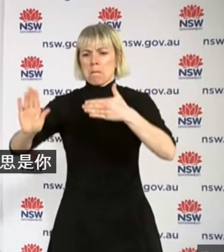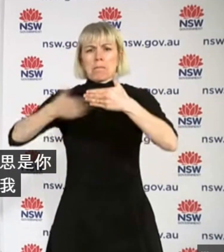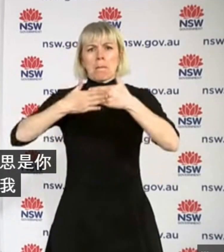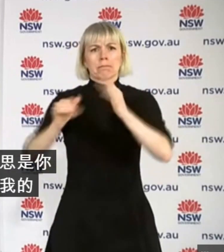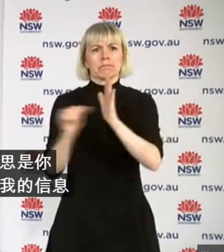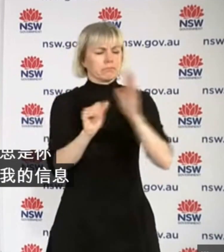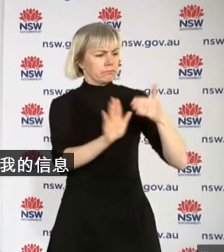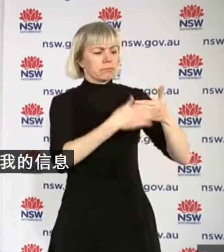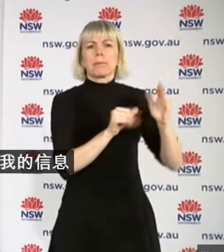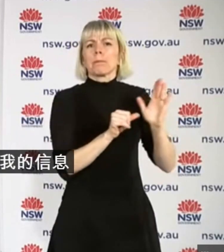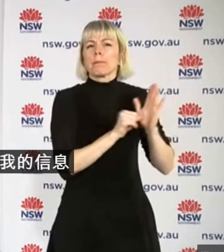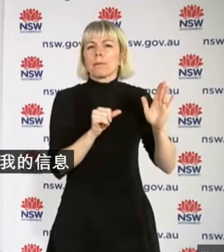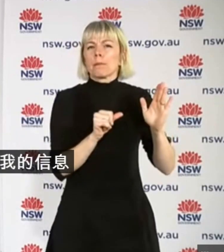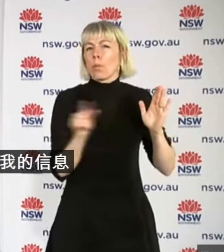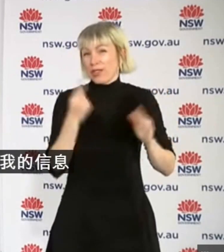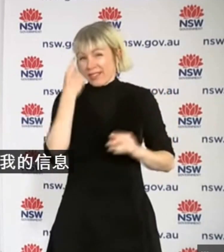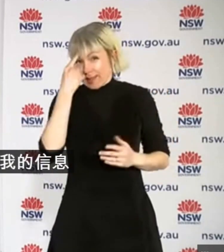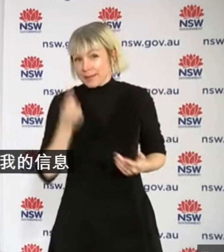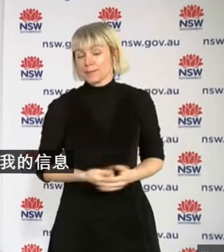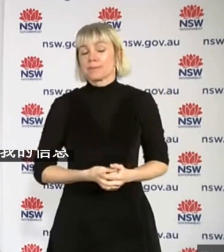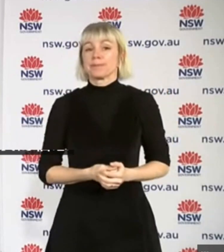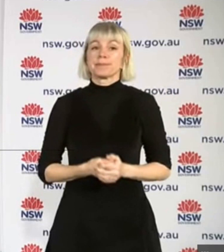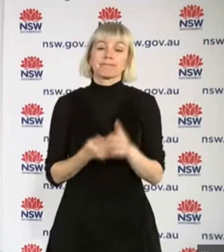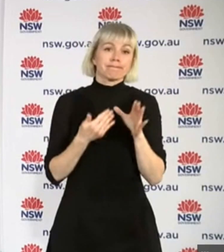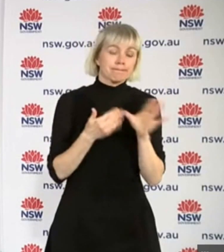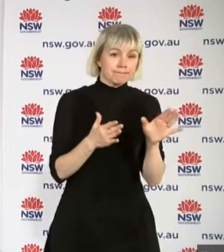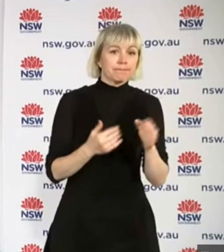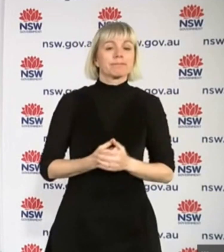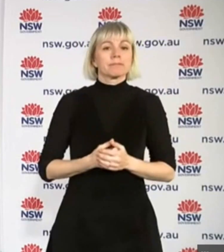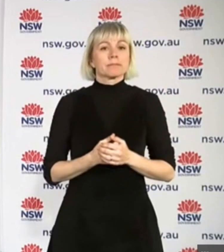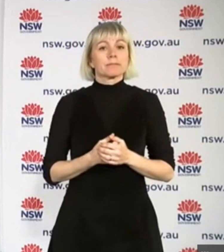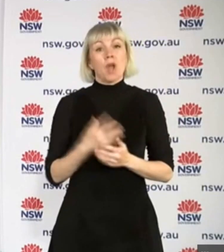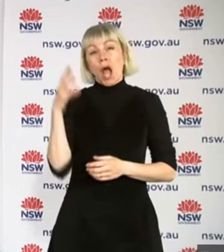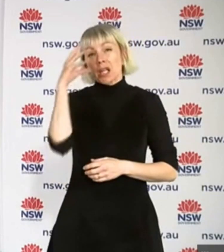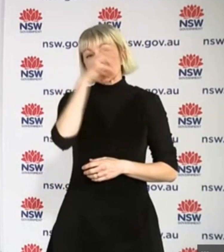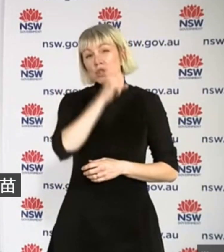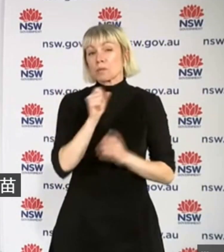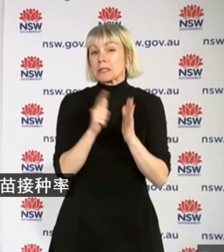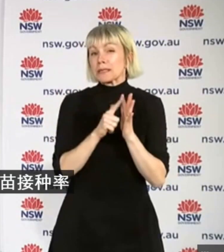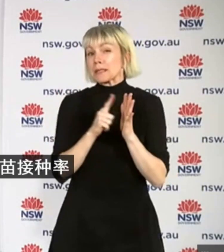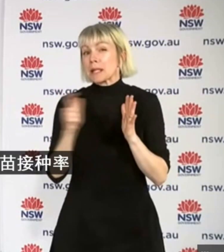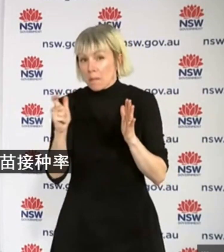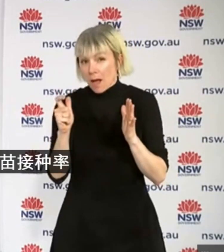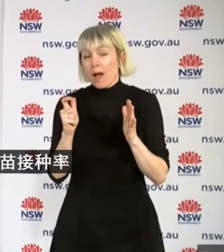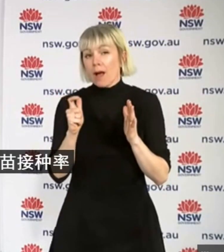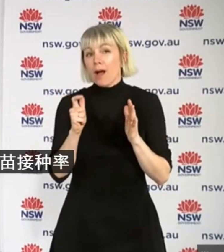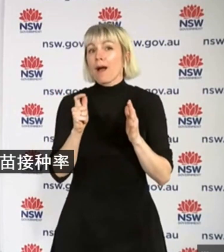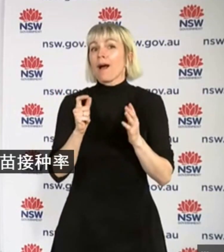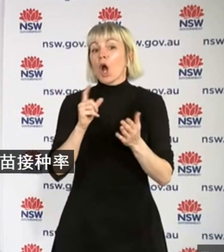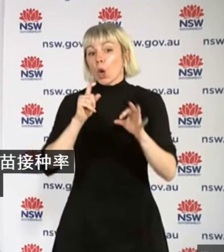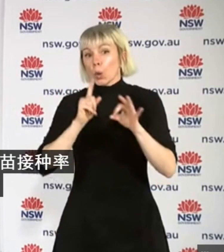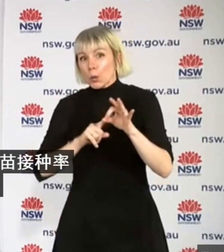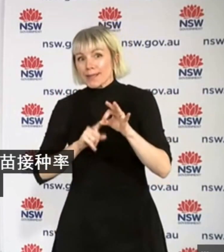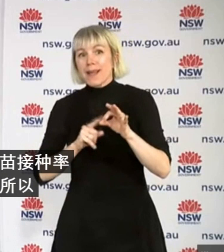that? Well, my message is that by the 1st of December, I'm assuming that other states would have caught up to the New South Wales vaccination rate. Certainly Victoria is very